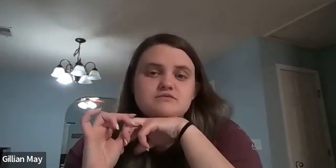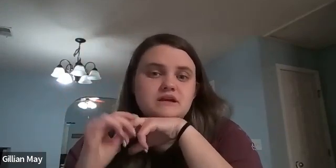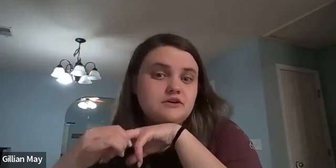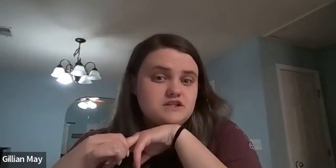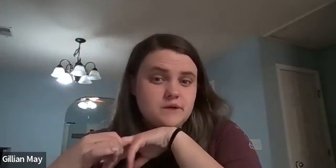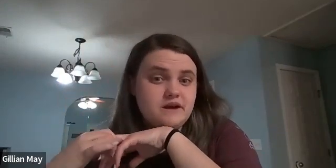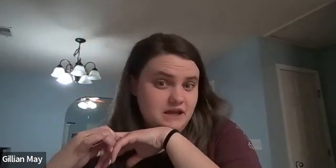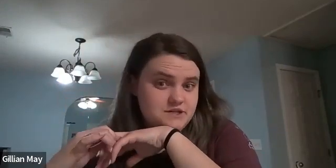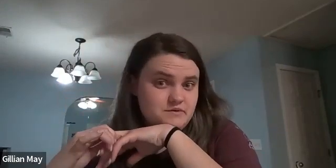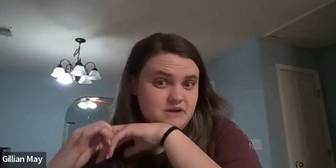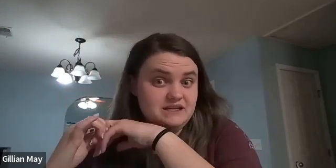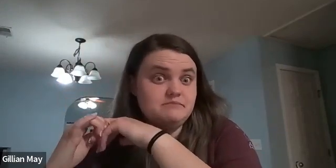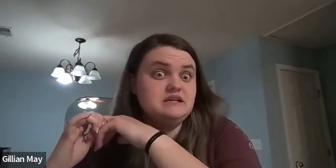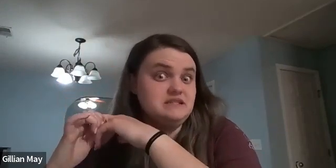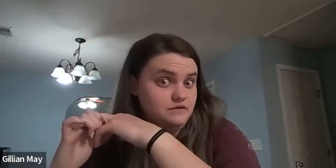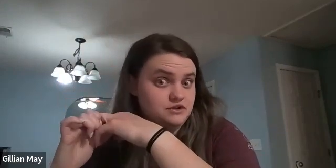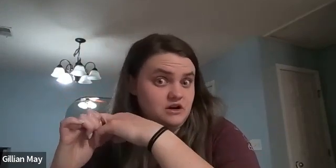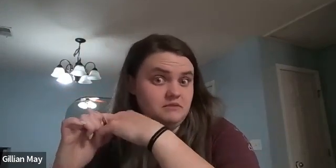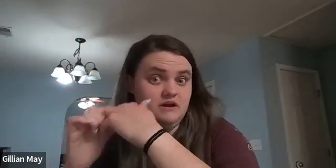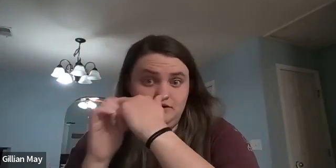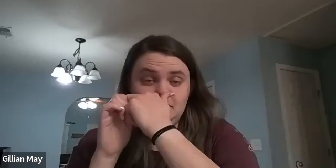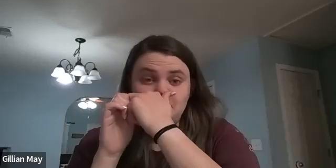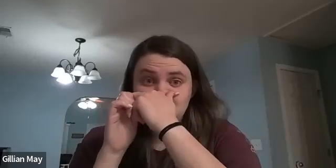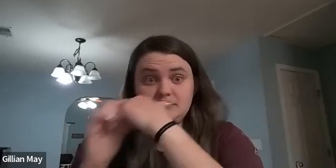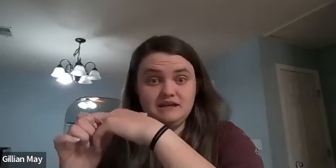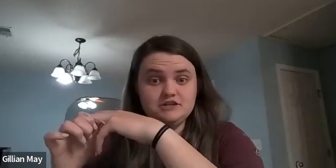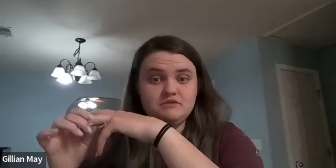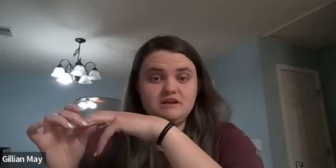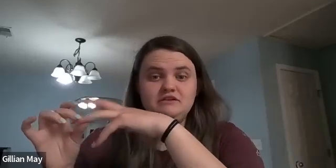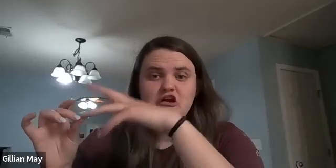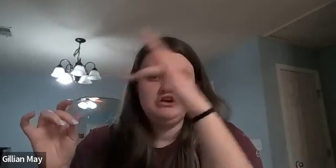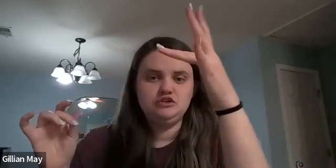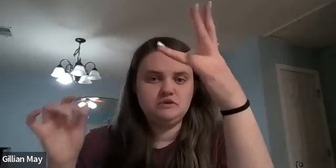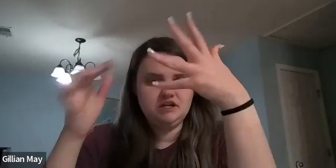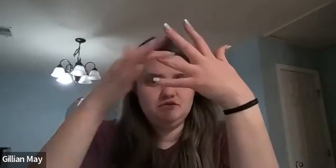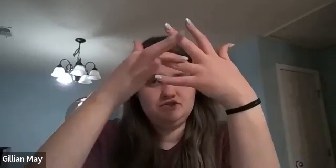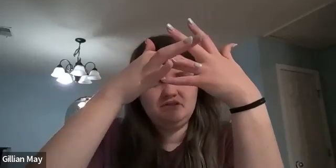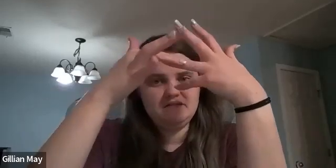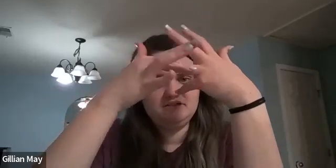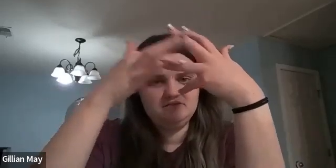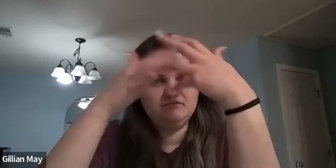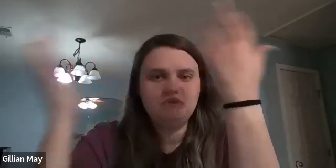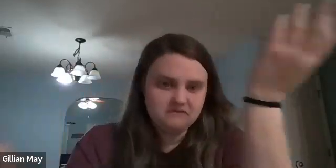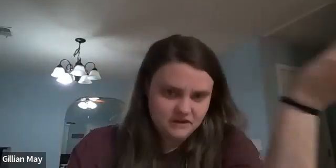ring, you're not talking about an engagement ring, and it's a big deal. If you're talking about, if you end up saying engagement ring, you wouldn't use your left ring